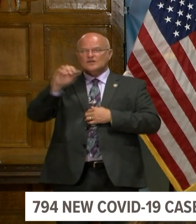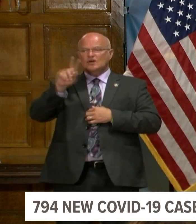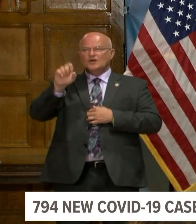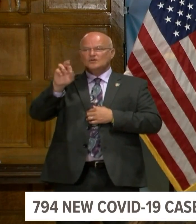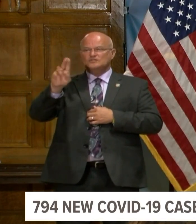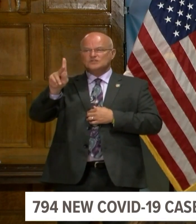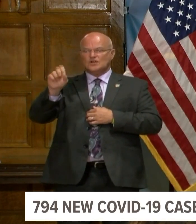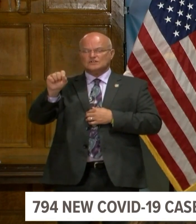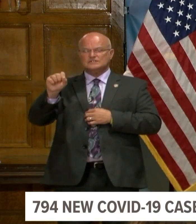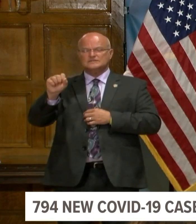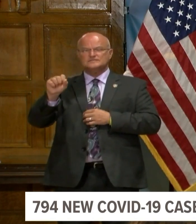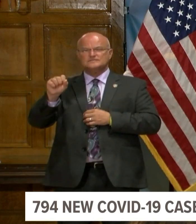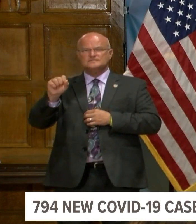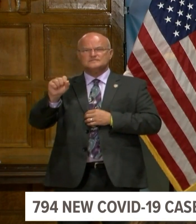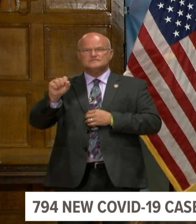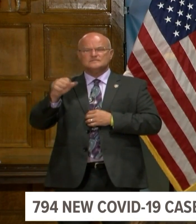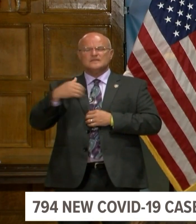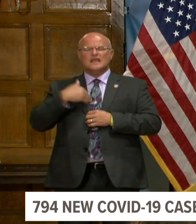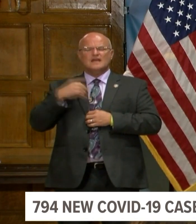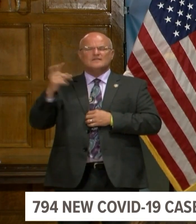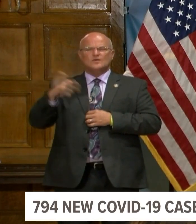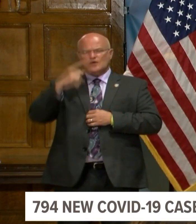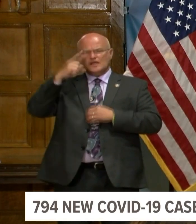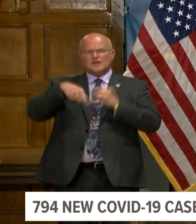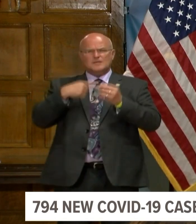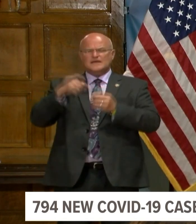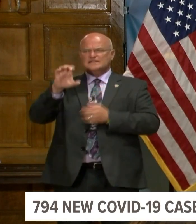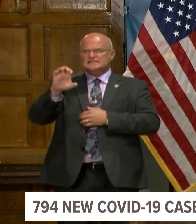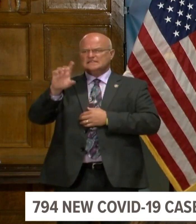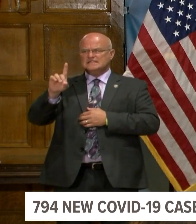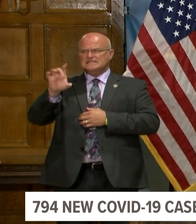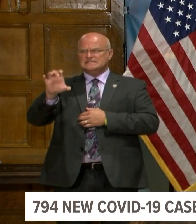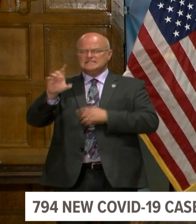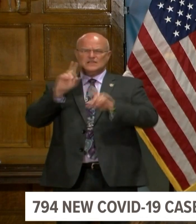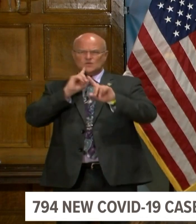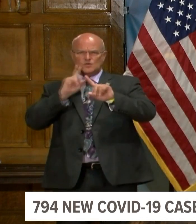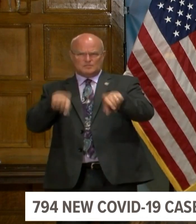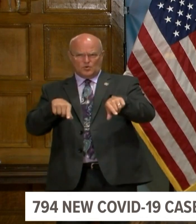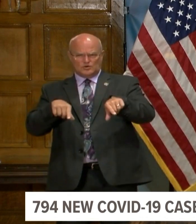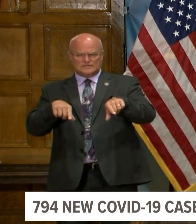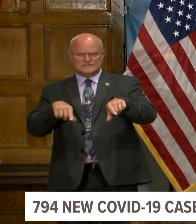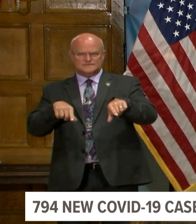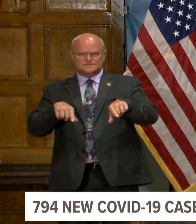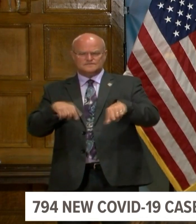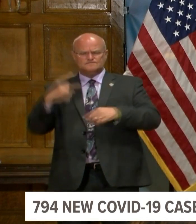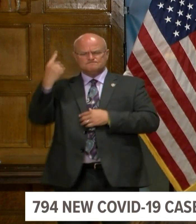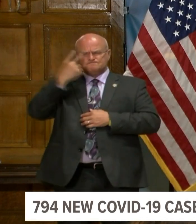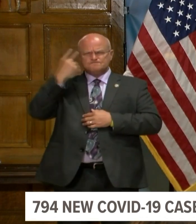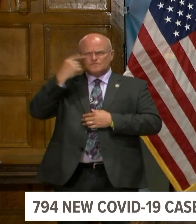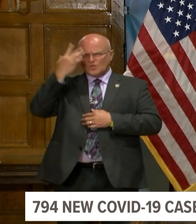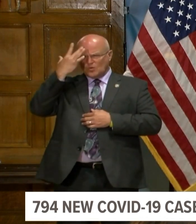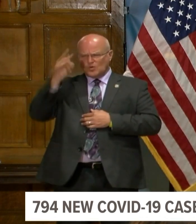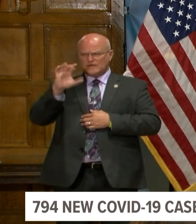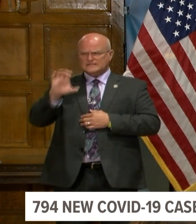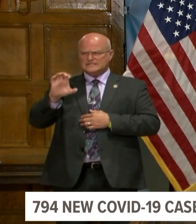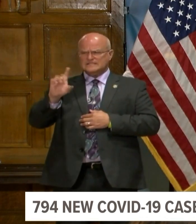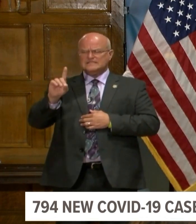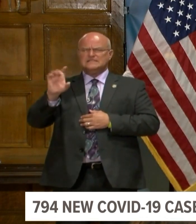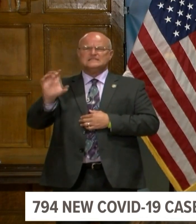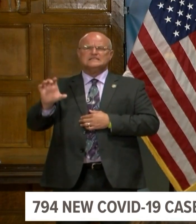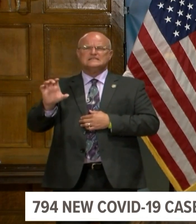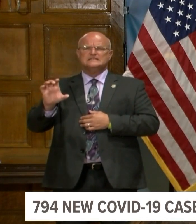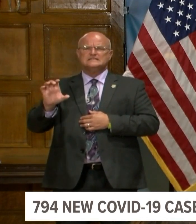Large. I just have a question regarding that CDC report. I'm wondering why the